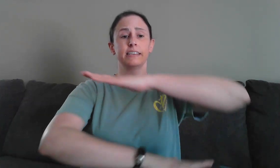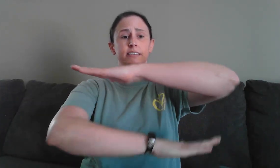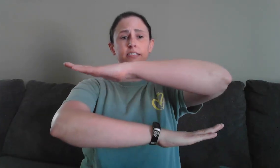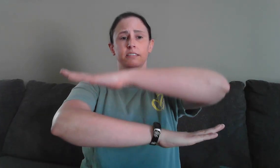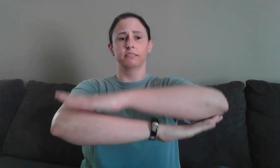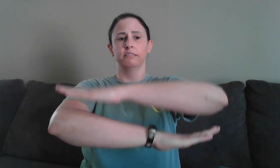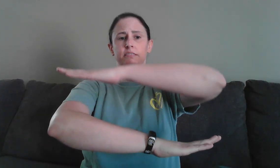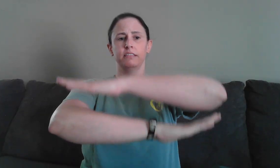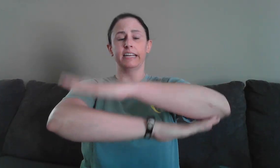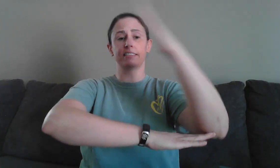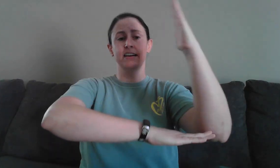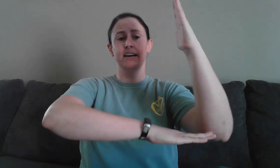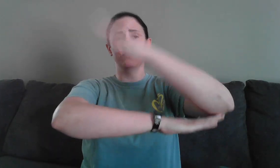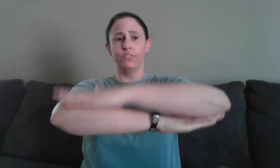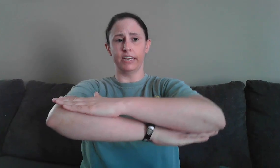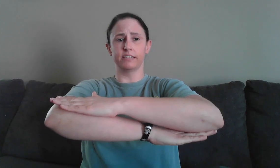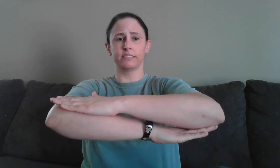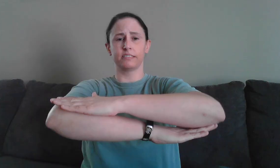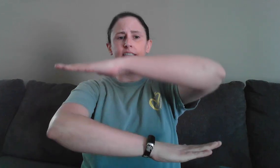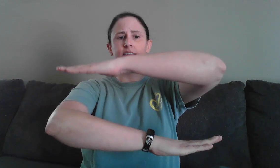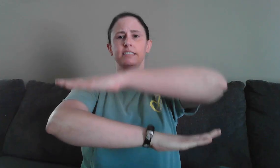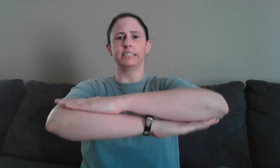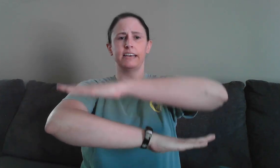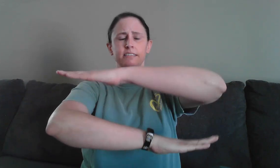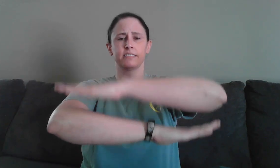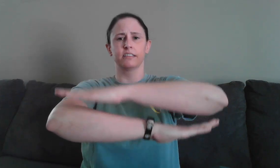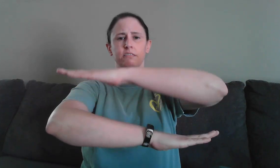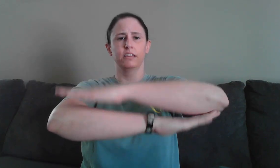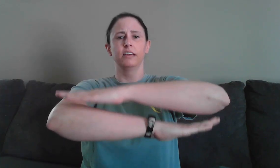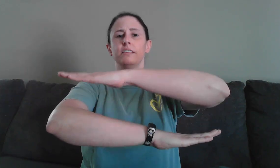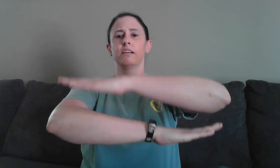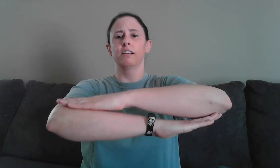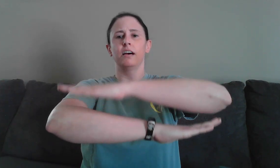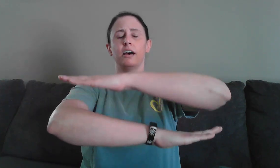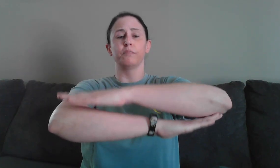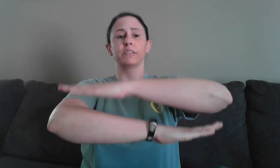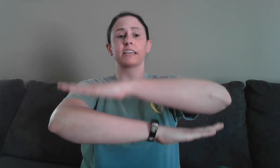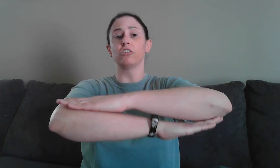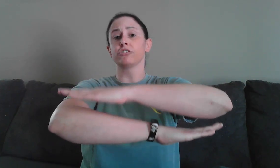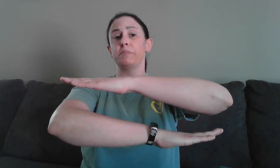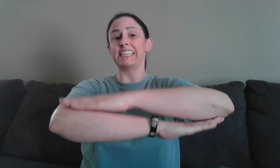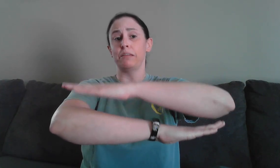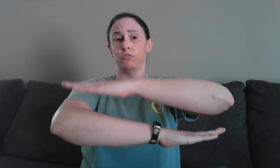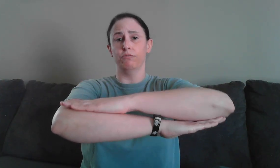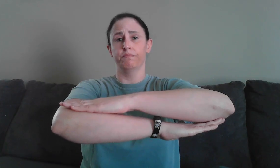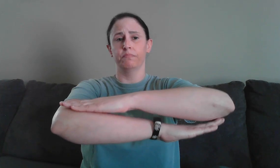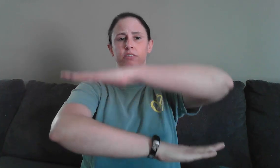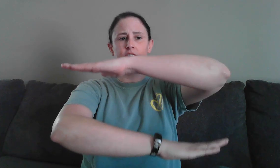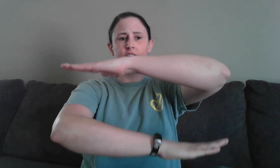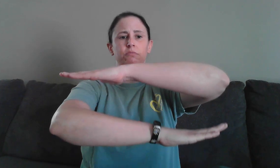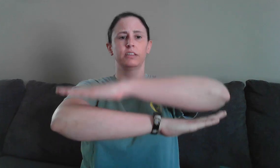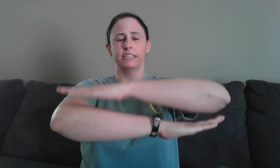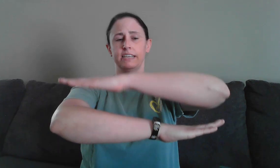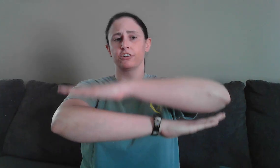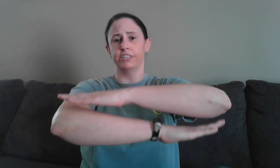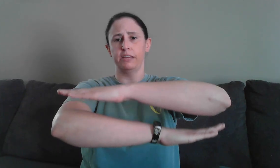Desk, and it's not this, it's desk. This can also be table, so desk or table.